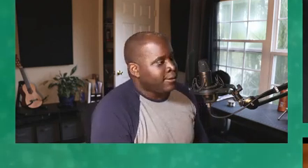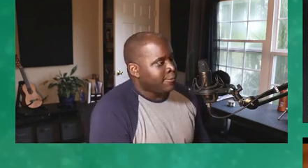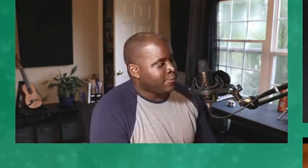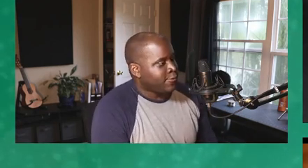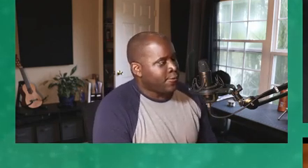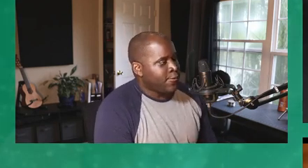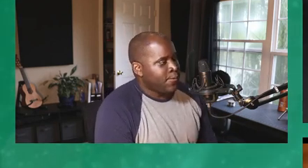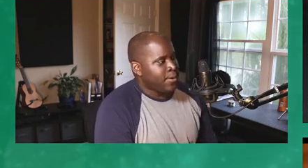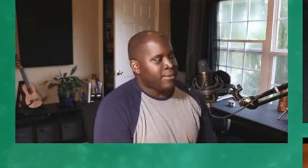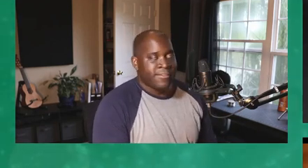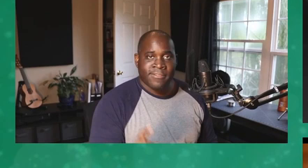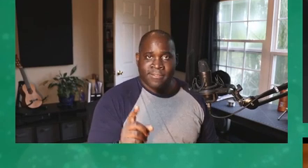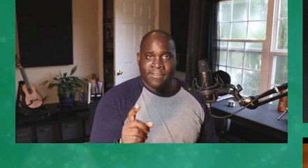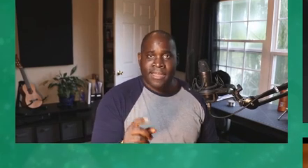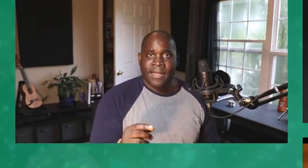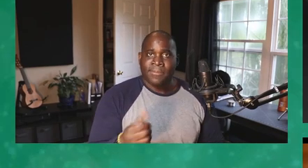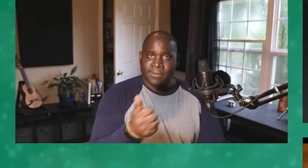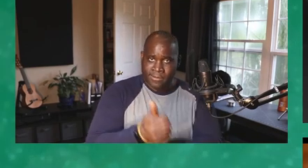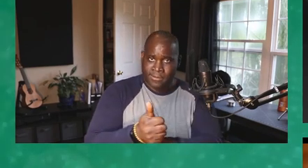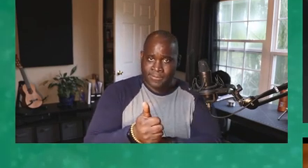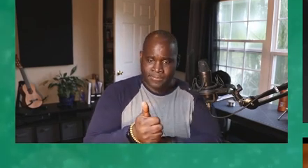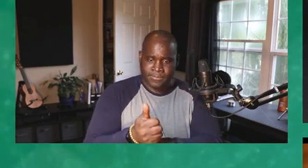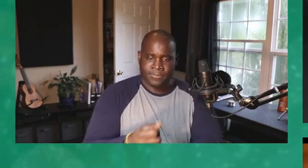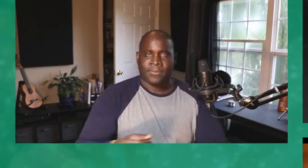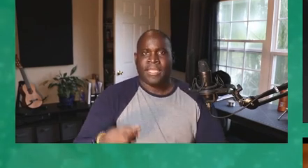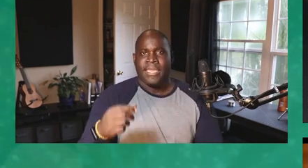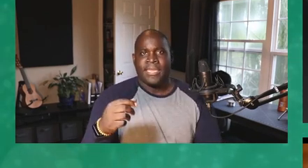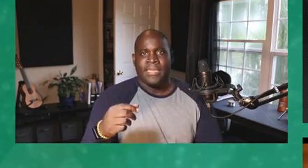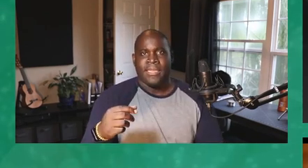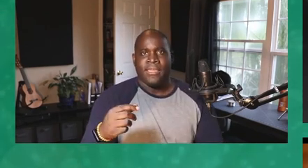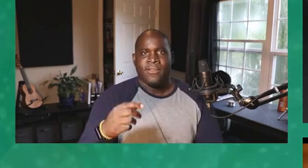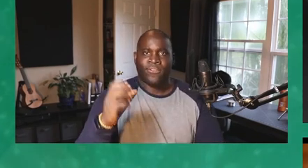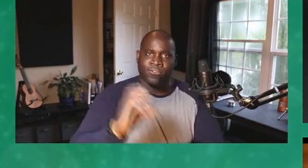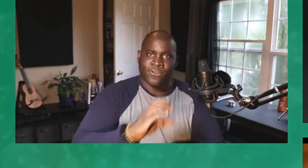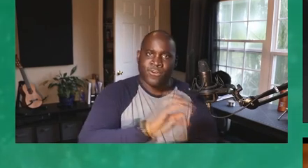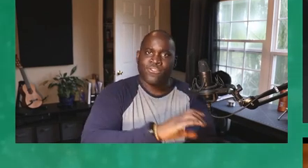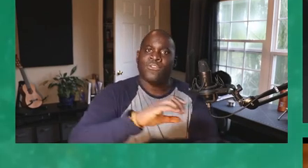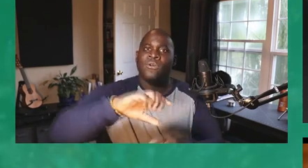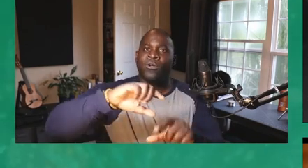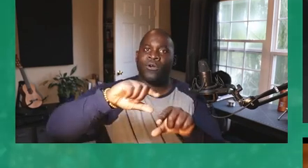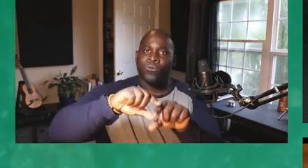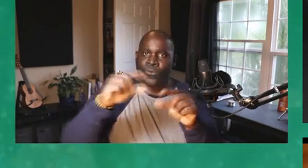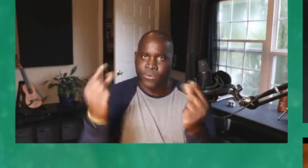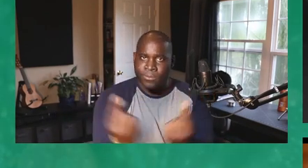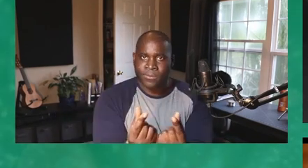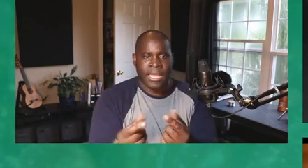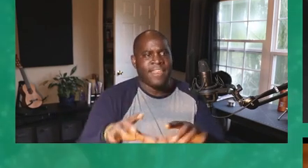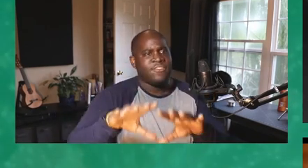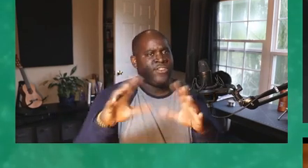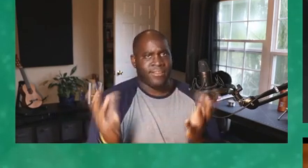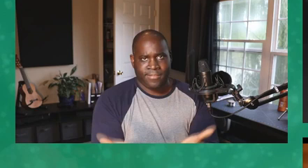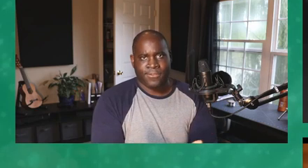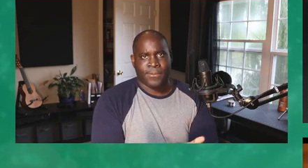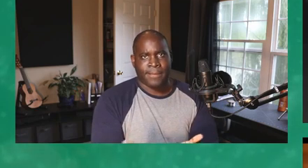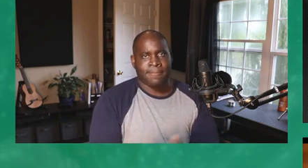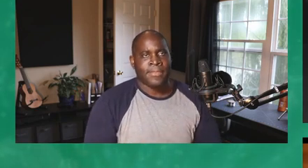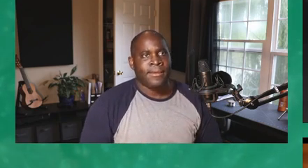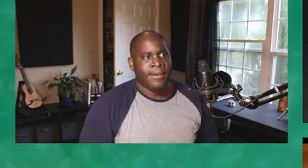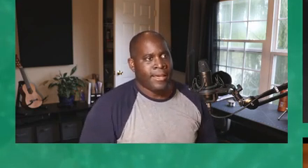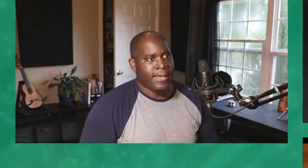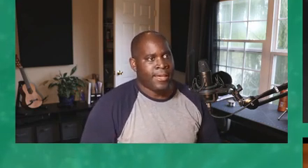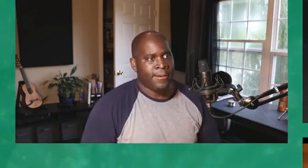sense. So set up a search group. And I think she does it this